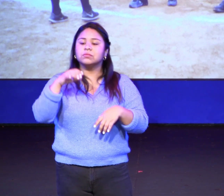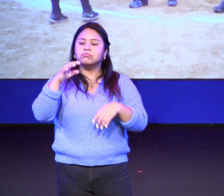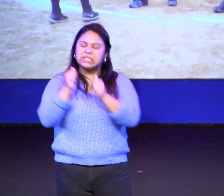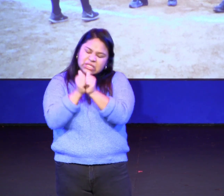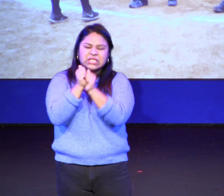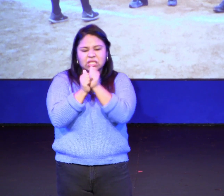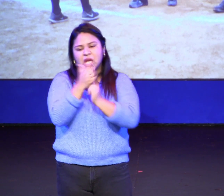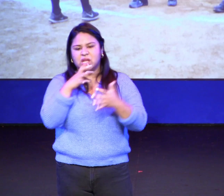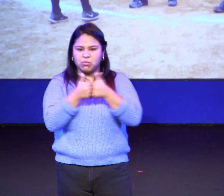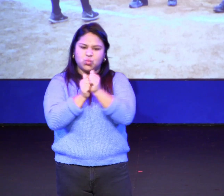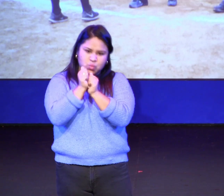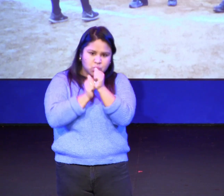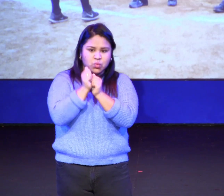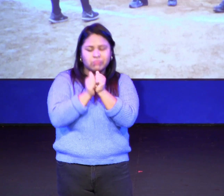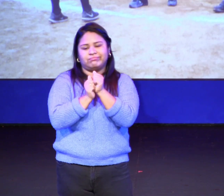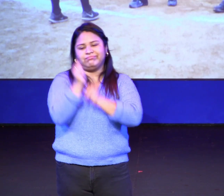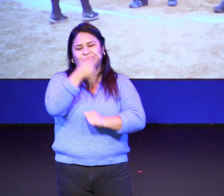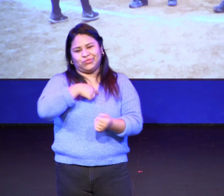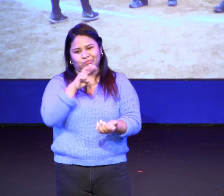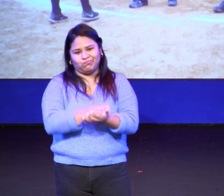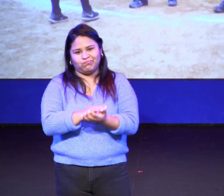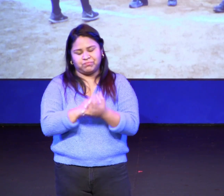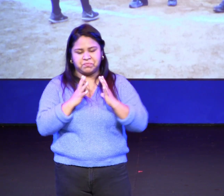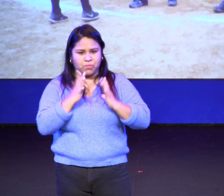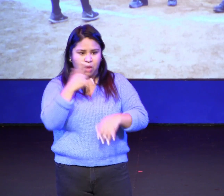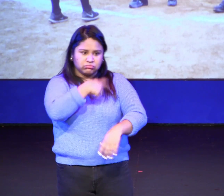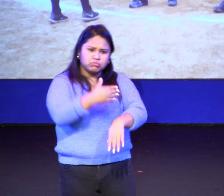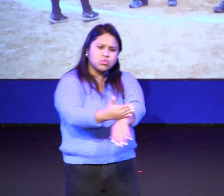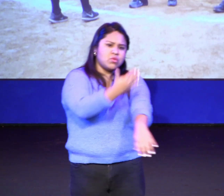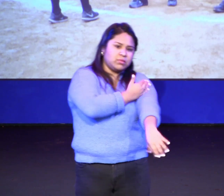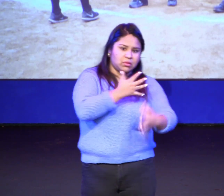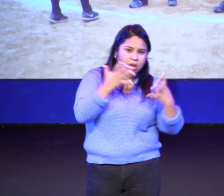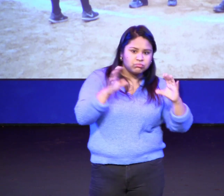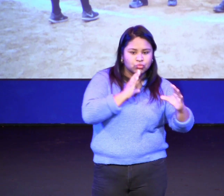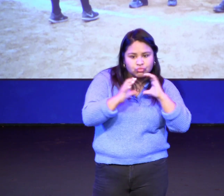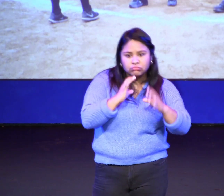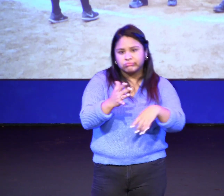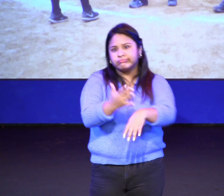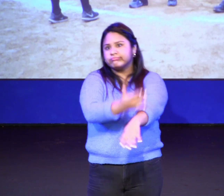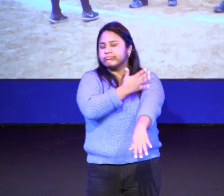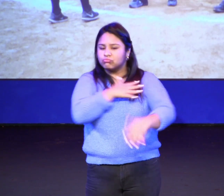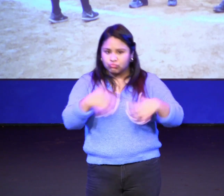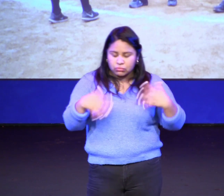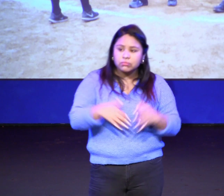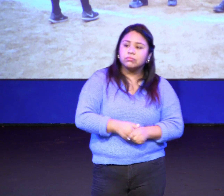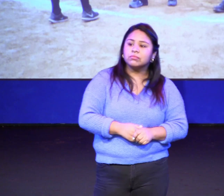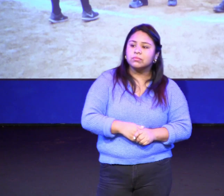our group went, and we were very competitive. We ended up losing, but our rapport was built stronger